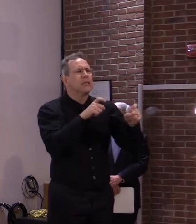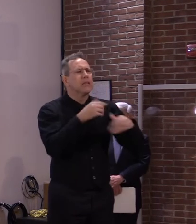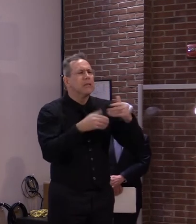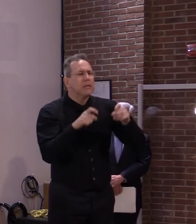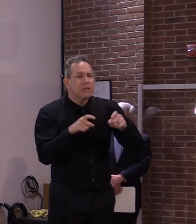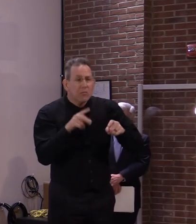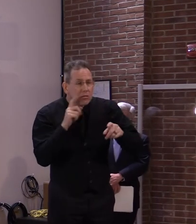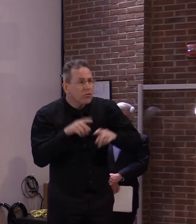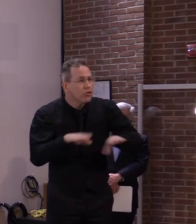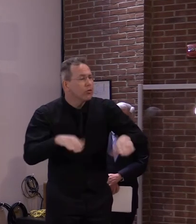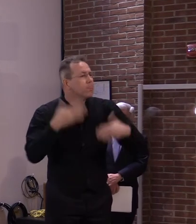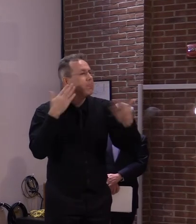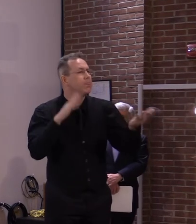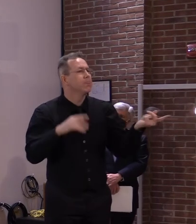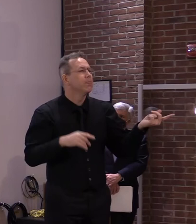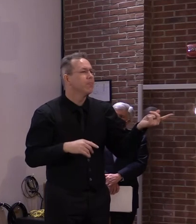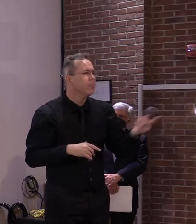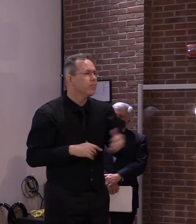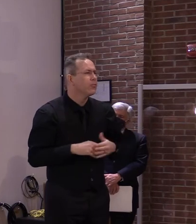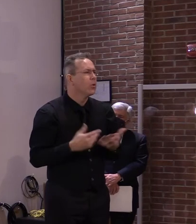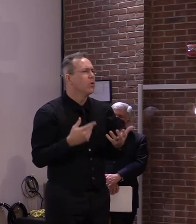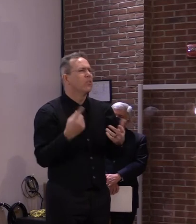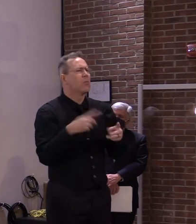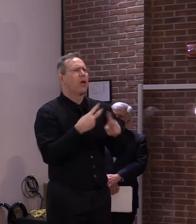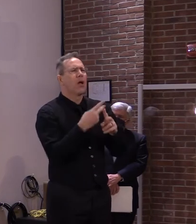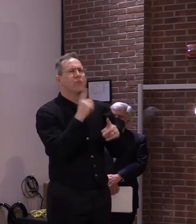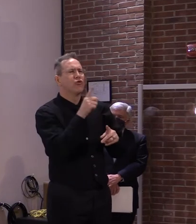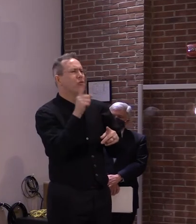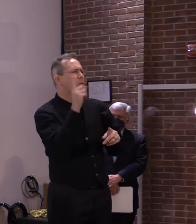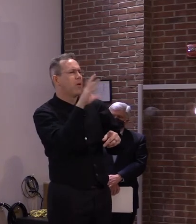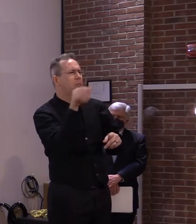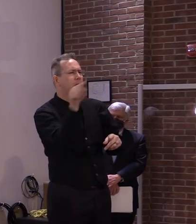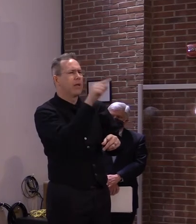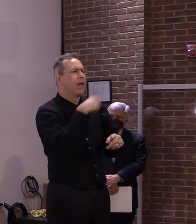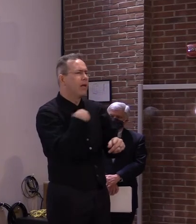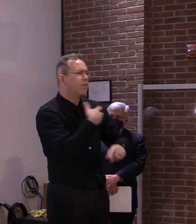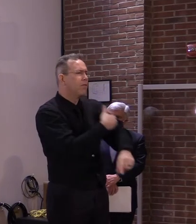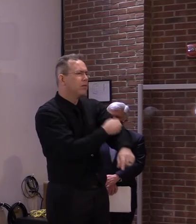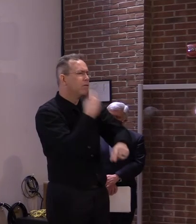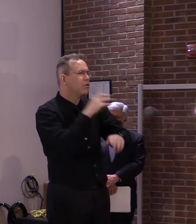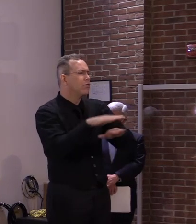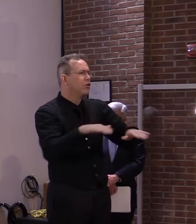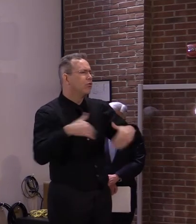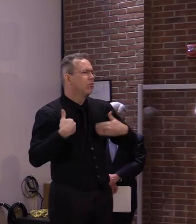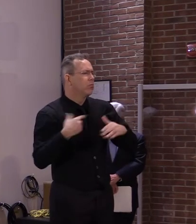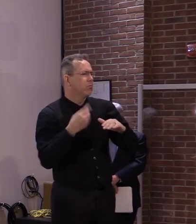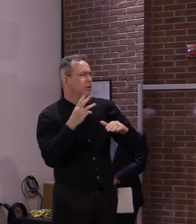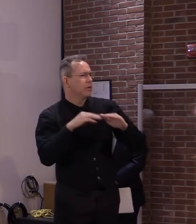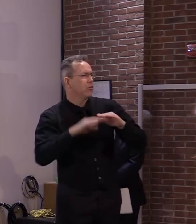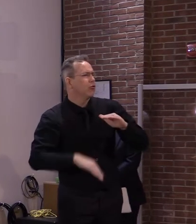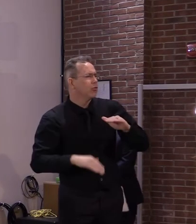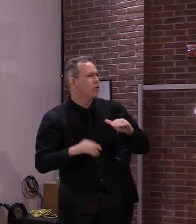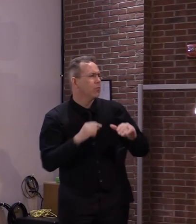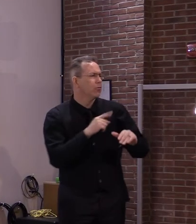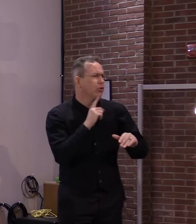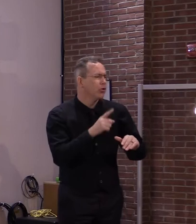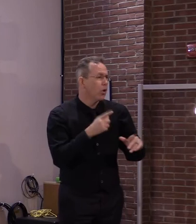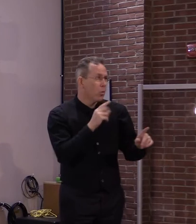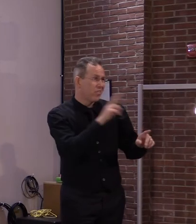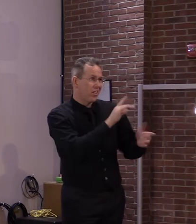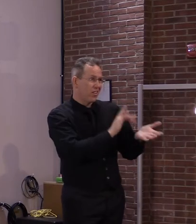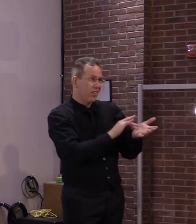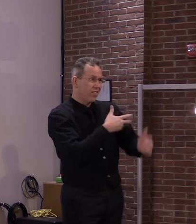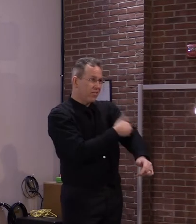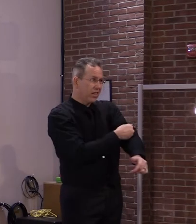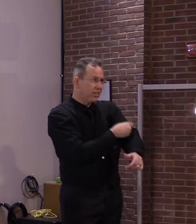specifically but i'm quite confident that there will be a vaccine possibly in a platform we haven't